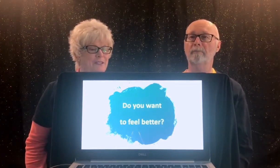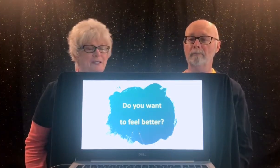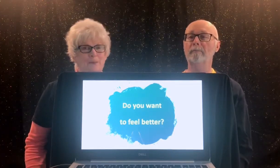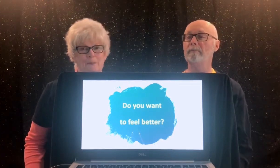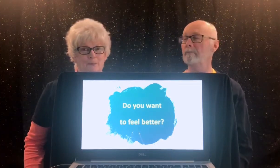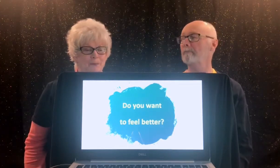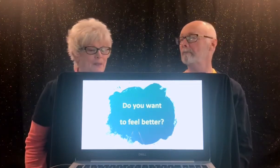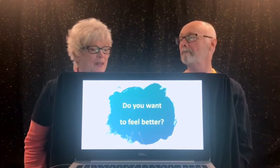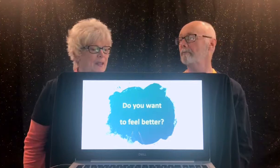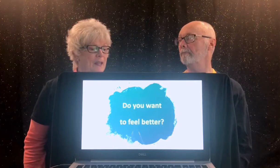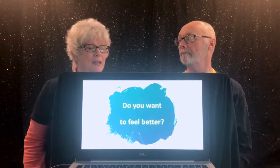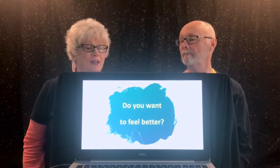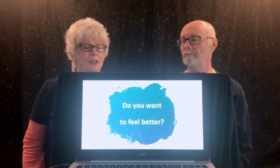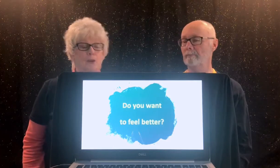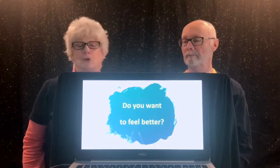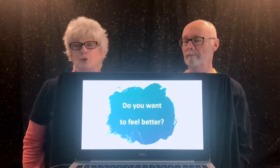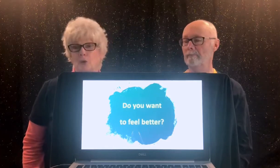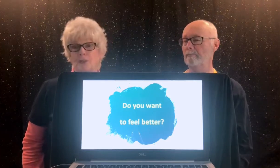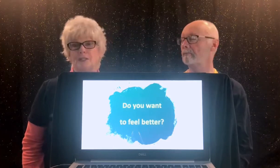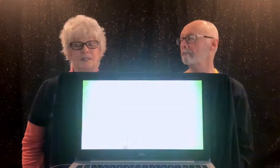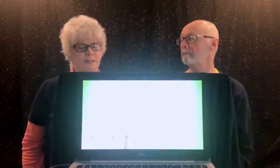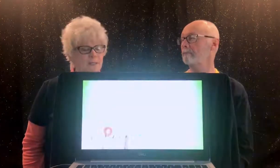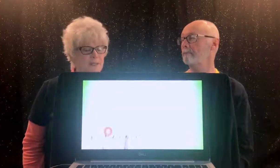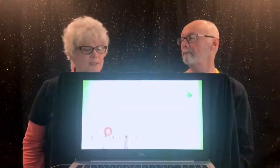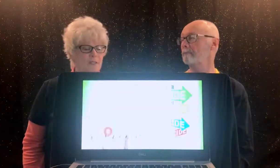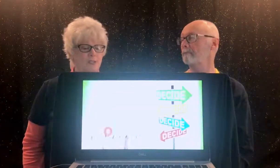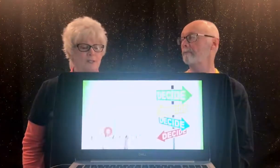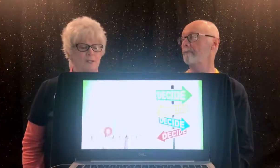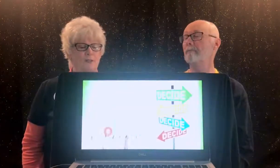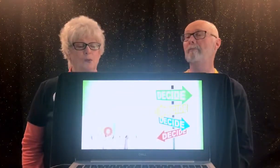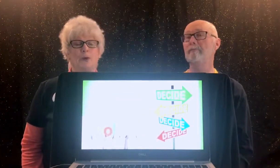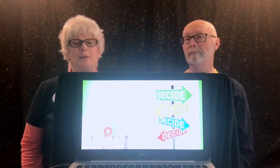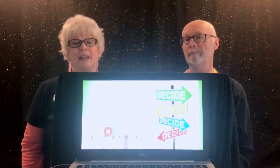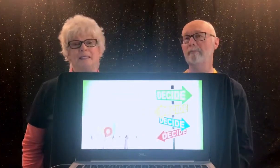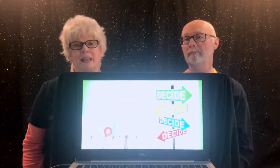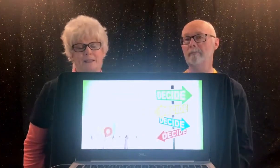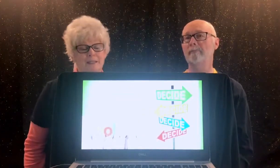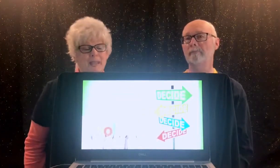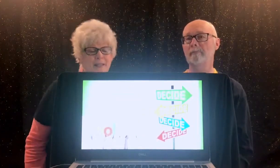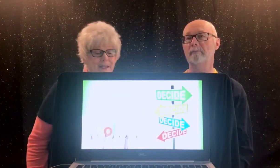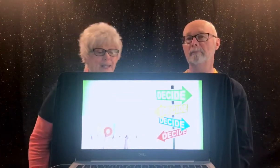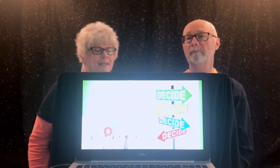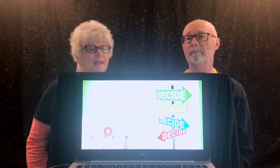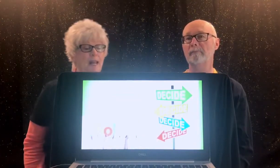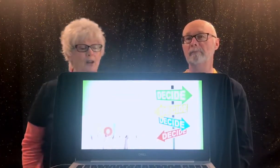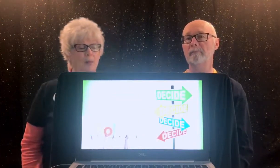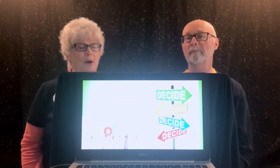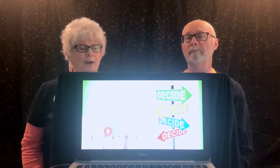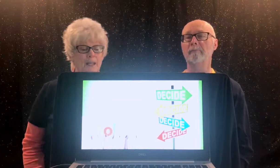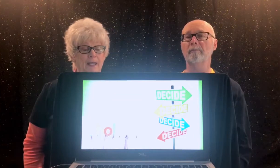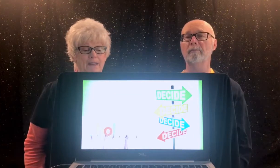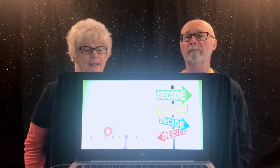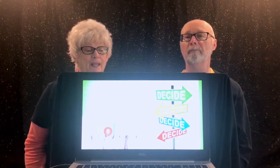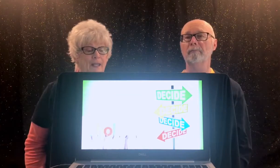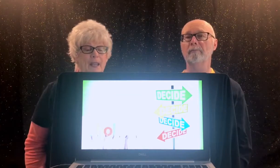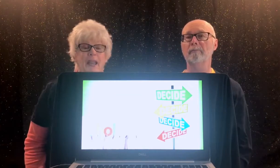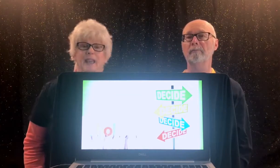conferences. There were choices and decisions we made daily to help our healing, and